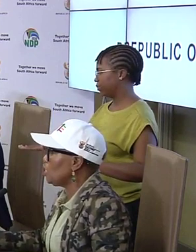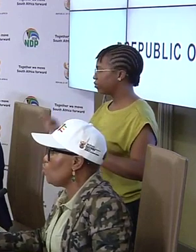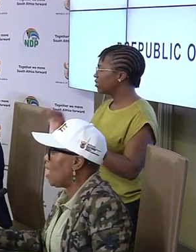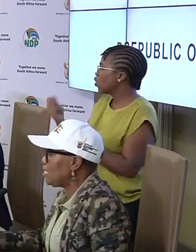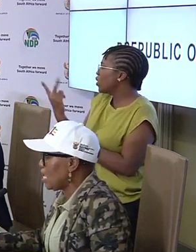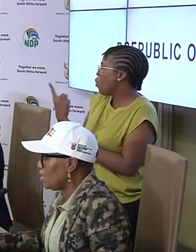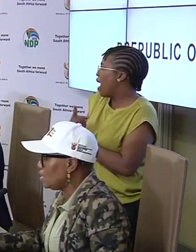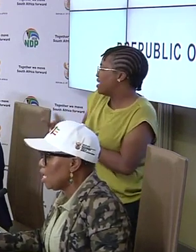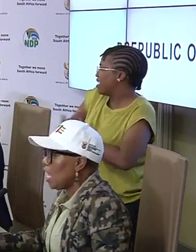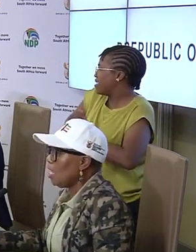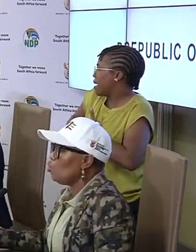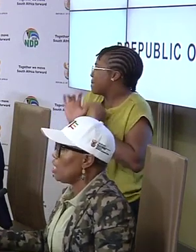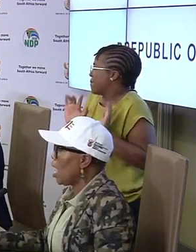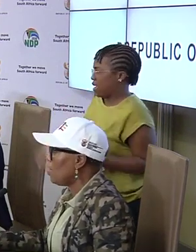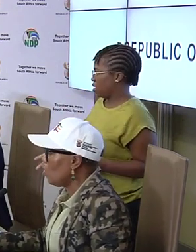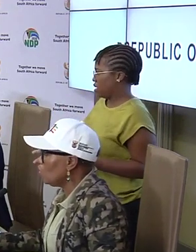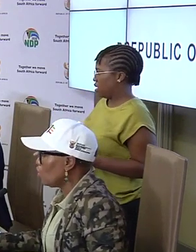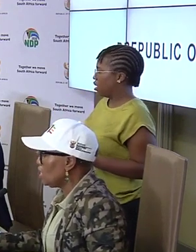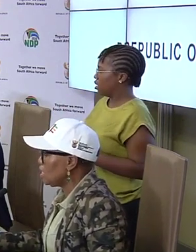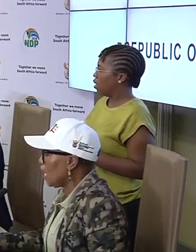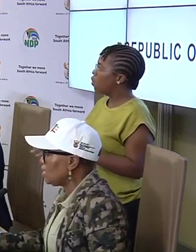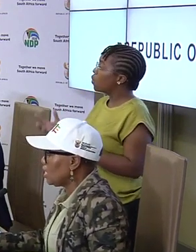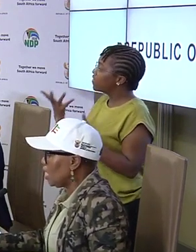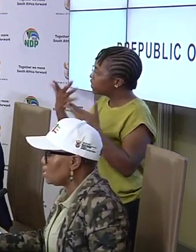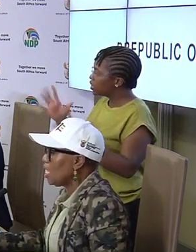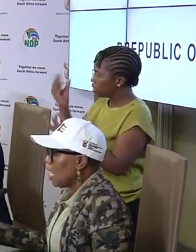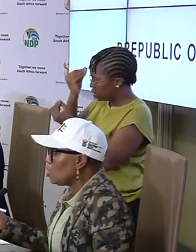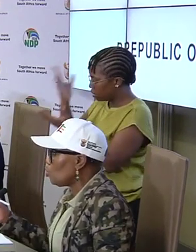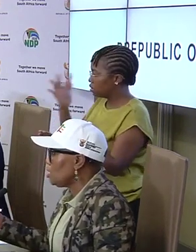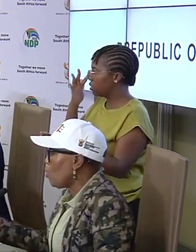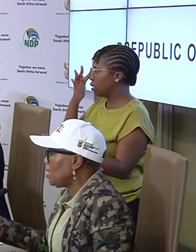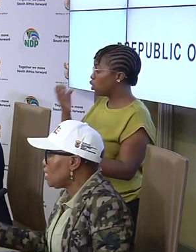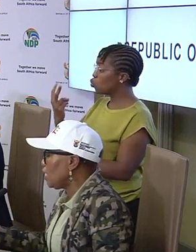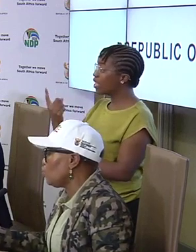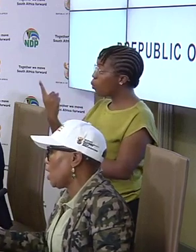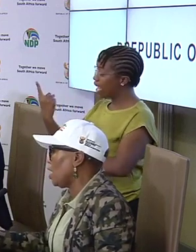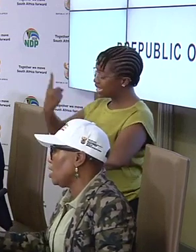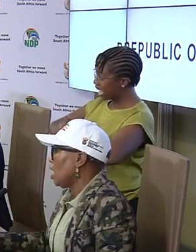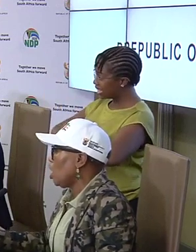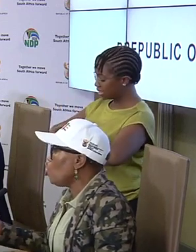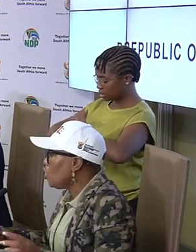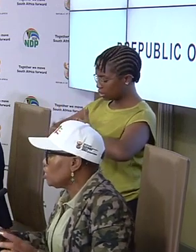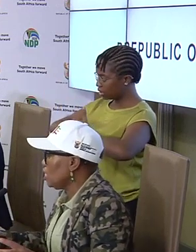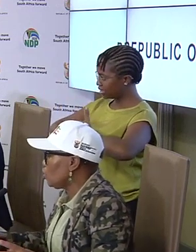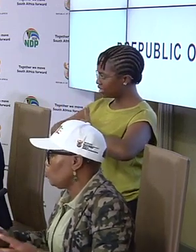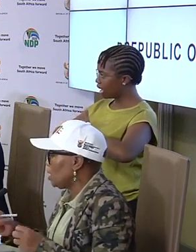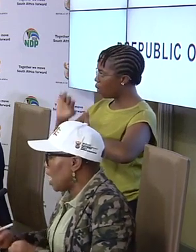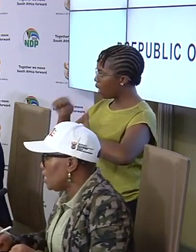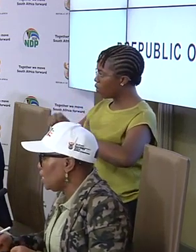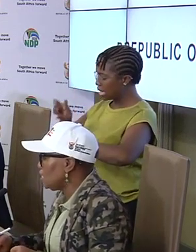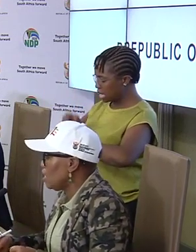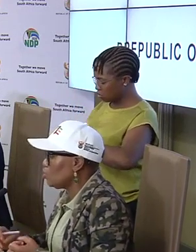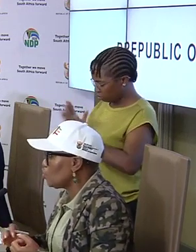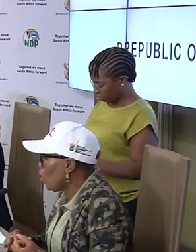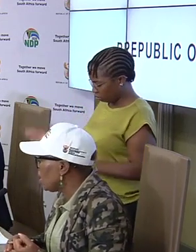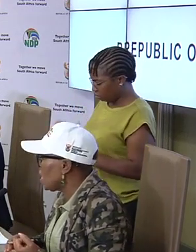of 21 days, and we have also indicated that it's 21 days where a lot needs to be done